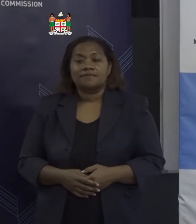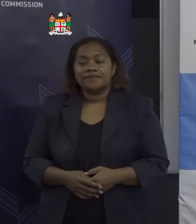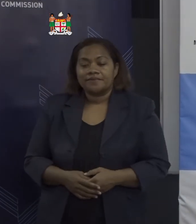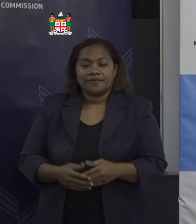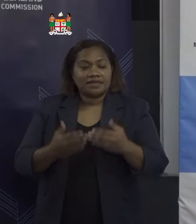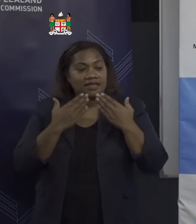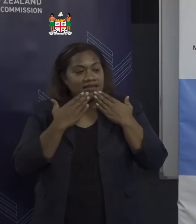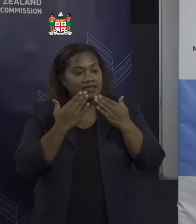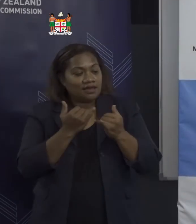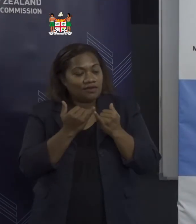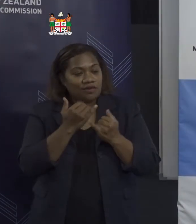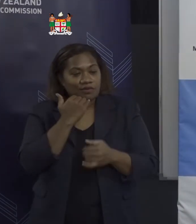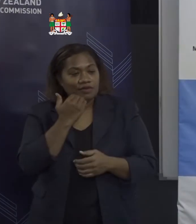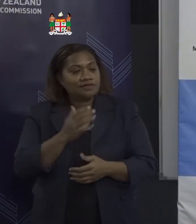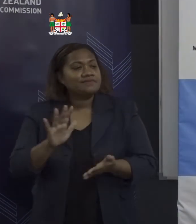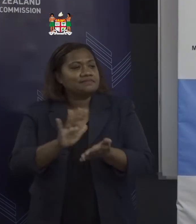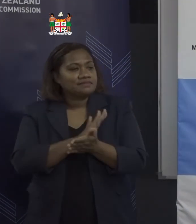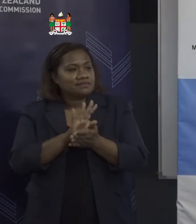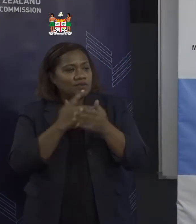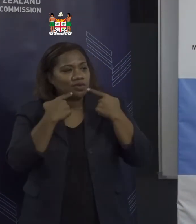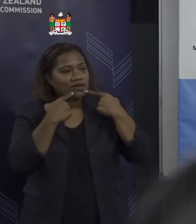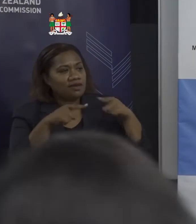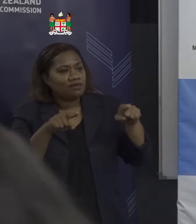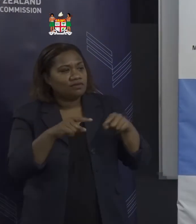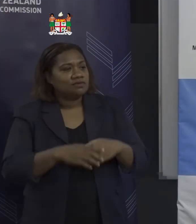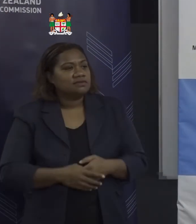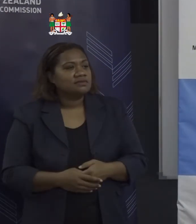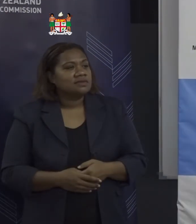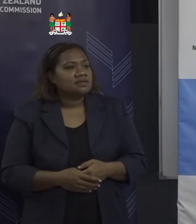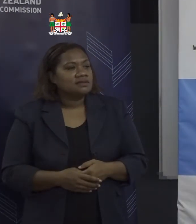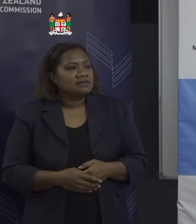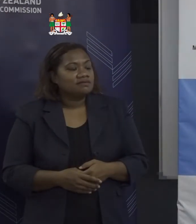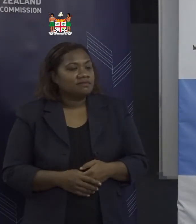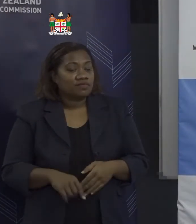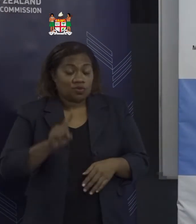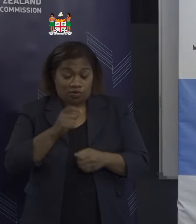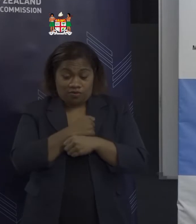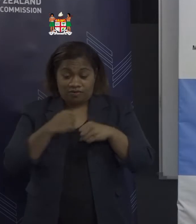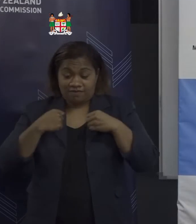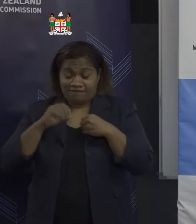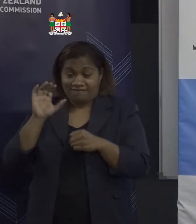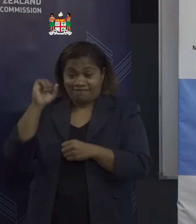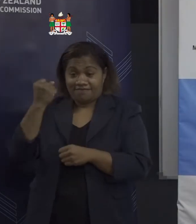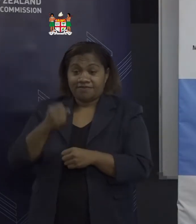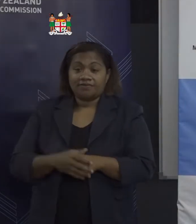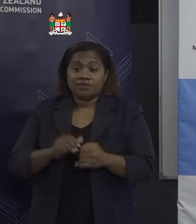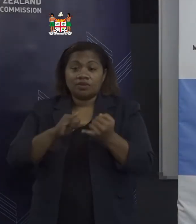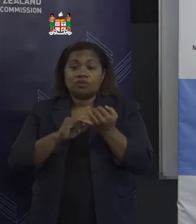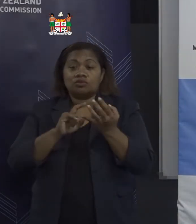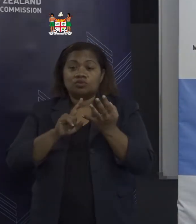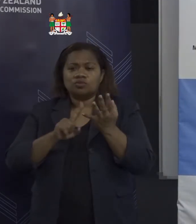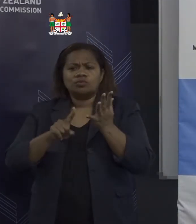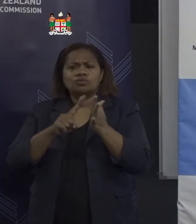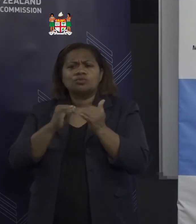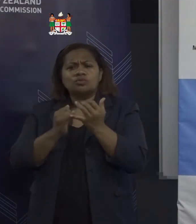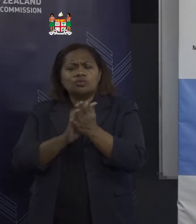Thank you very much. I'm very pleased to announce that one of our Supreme winners is Suyeshna Vanan